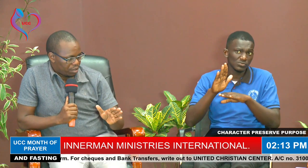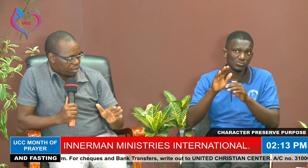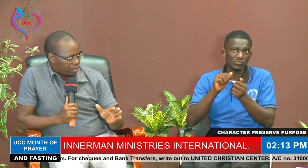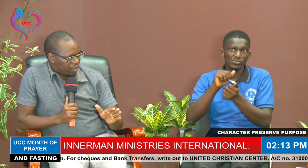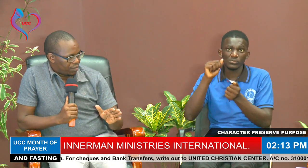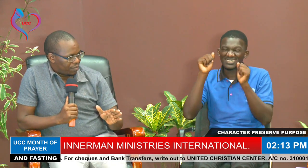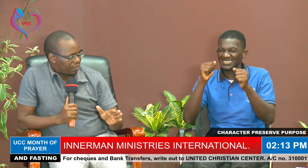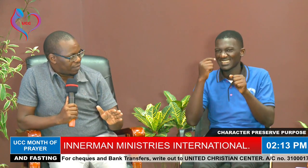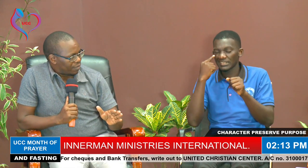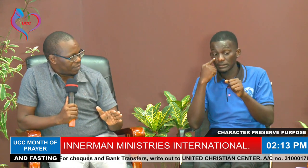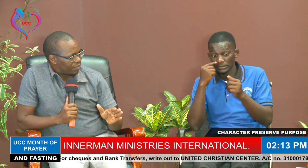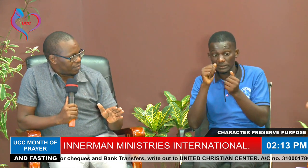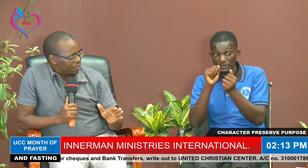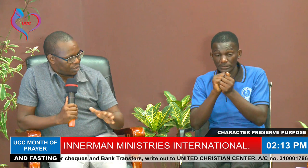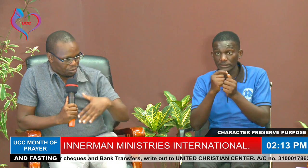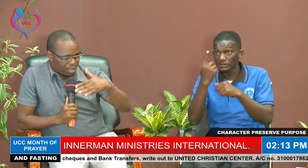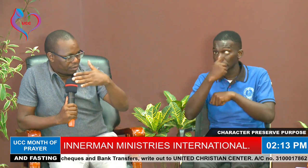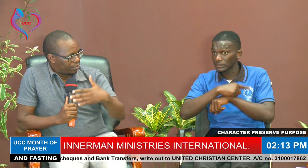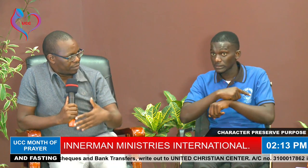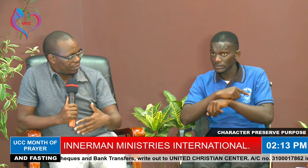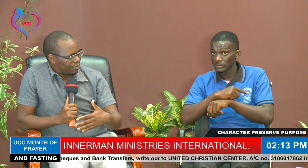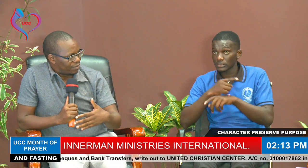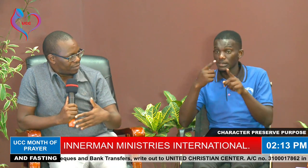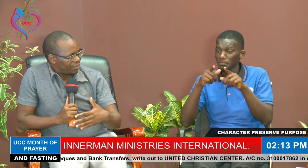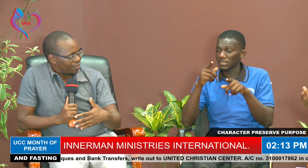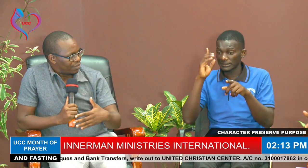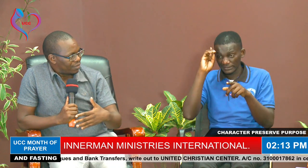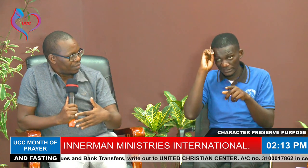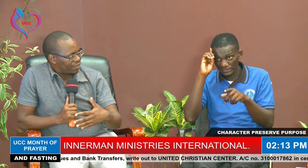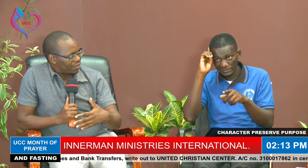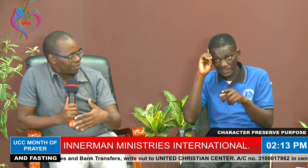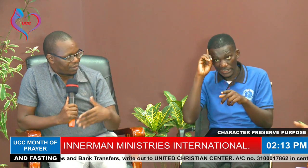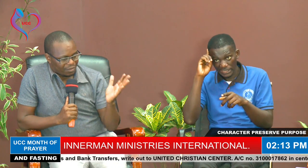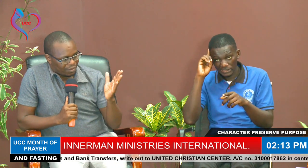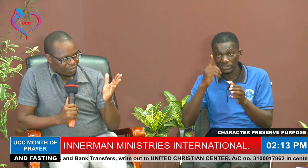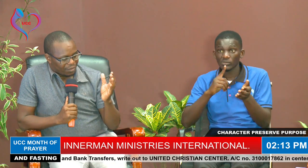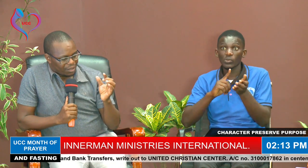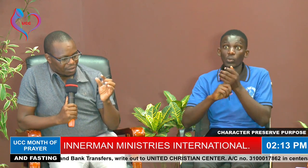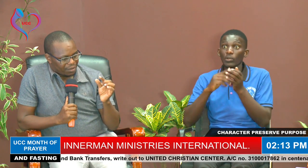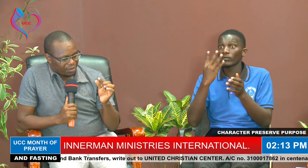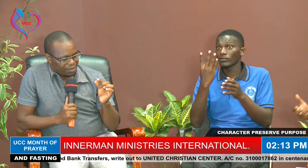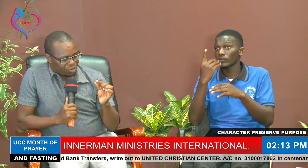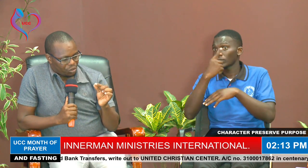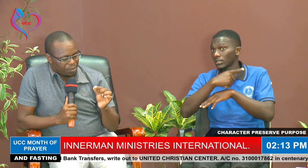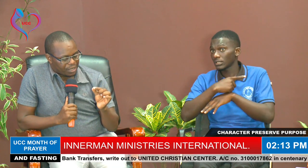Kyono yabikulirwa ennaku nnya enkulu ne zisobola okukyuka gwe nga bwe kibikulidwa ye naye bwatyo ekibikulirwa. So I'm